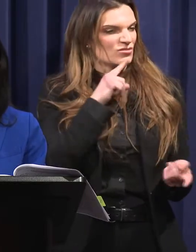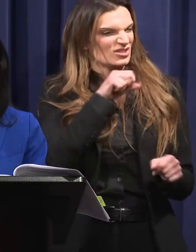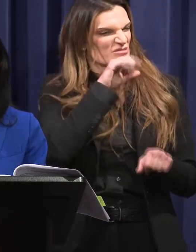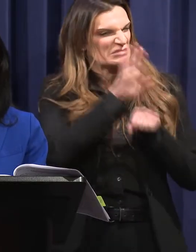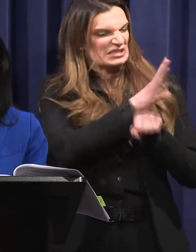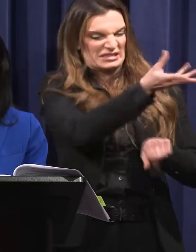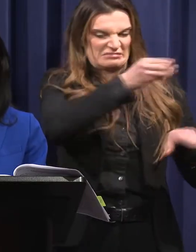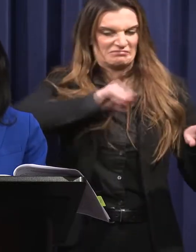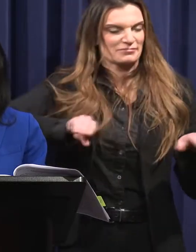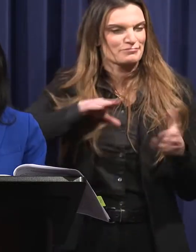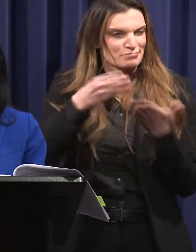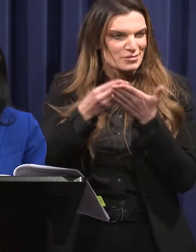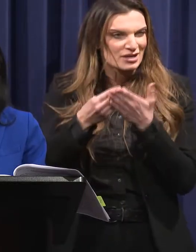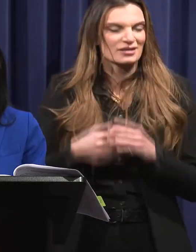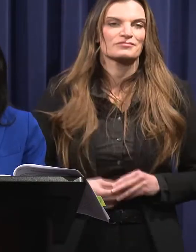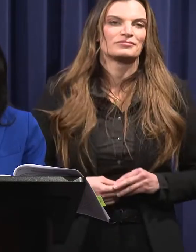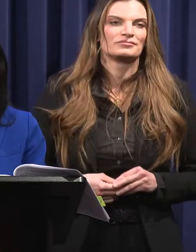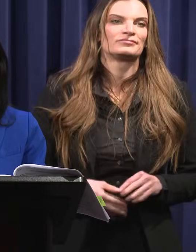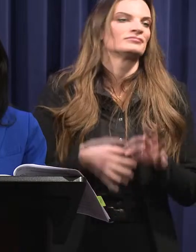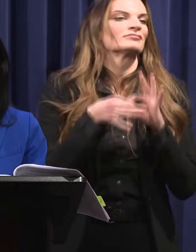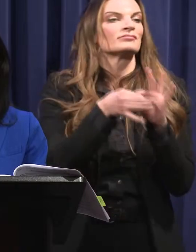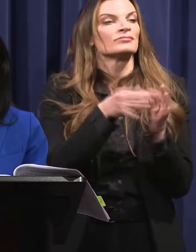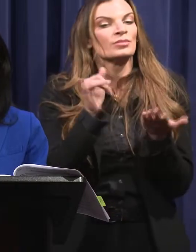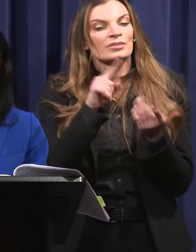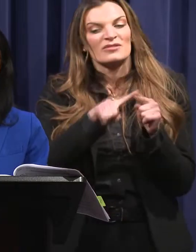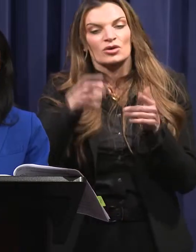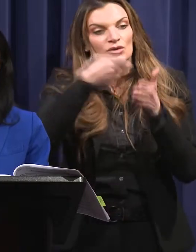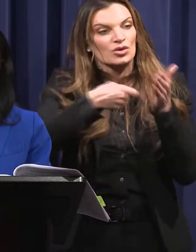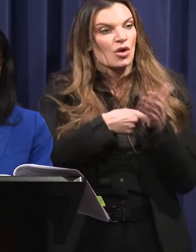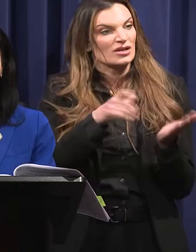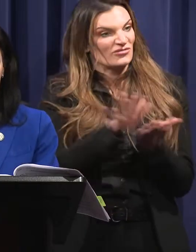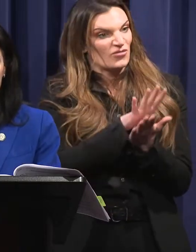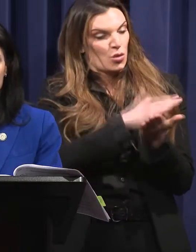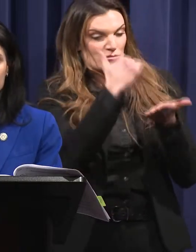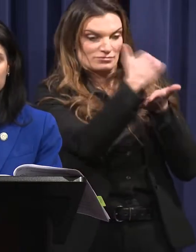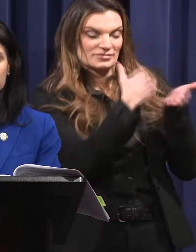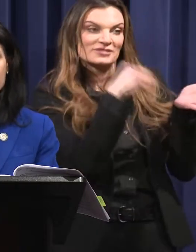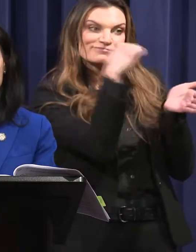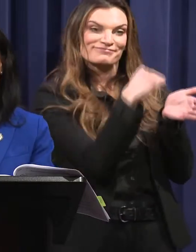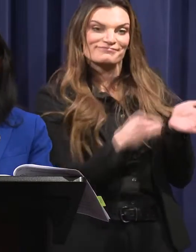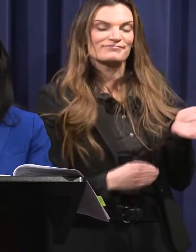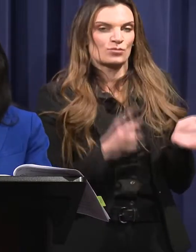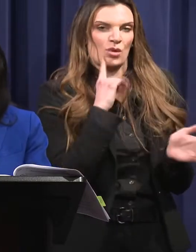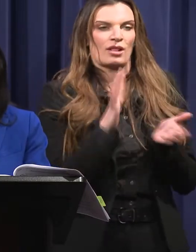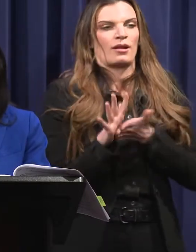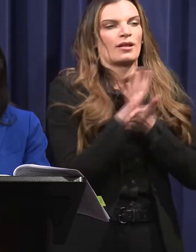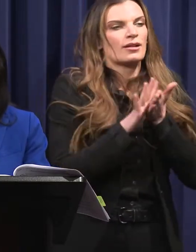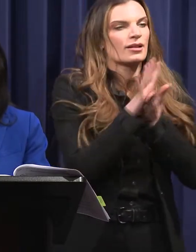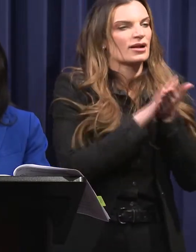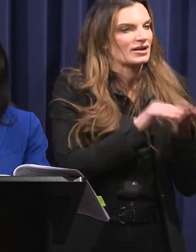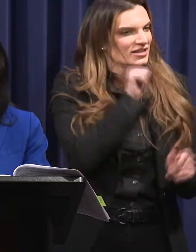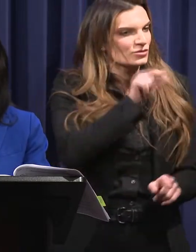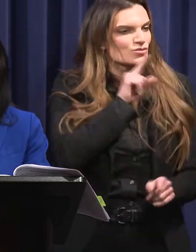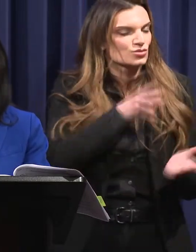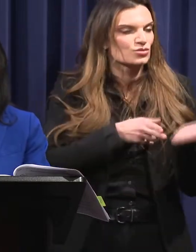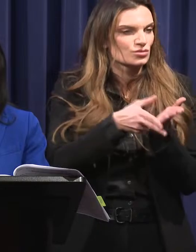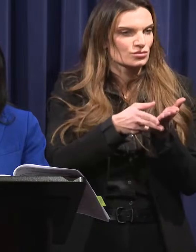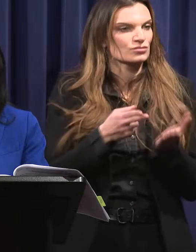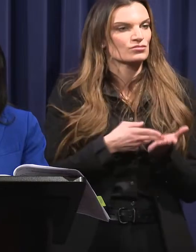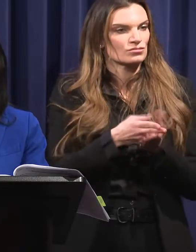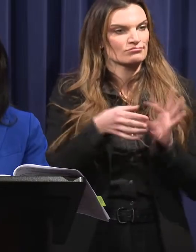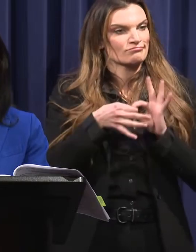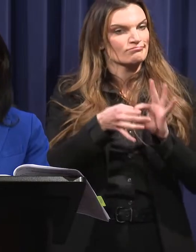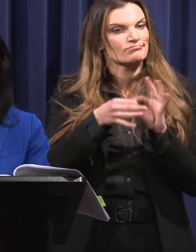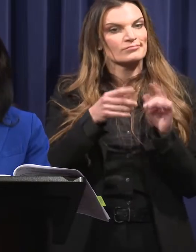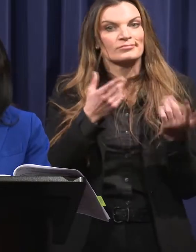administrators, misrepresenting expense forms, unilaterally using nonprofit funds to pay their own